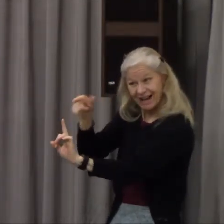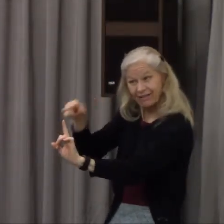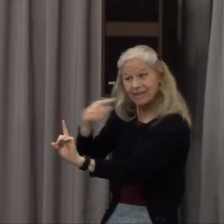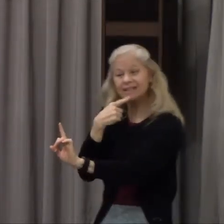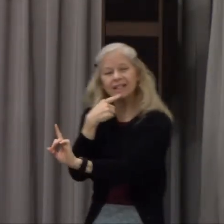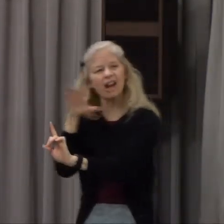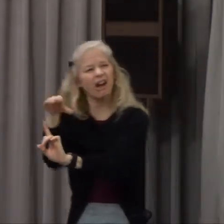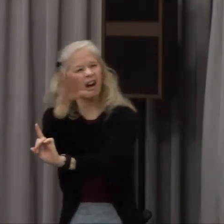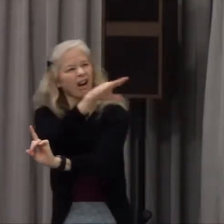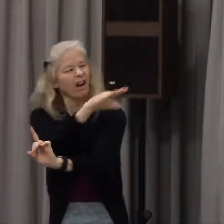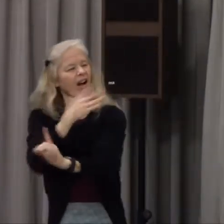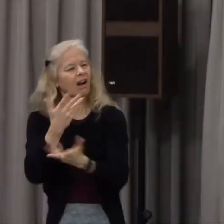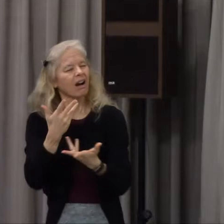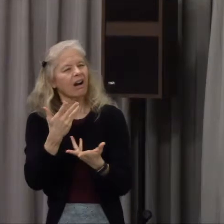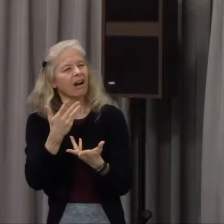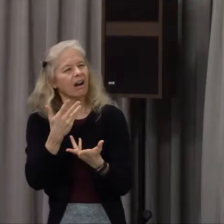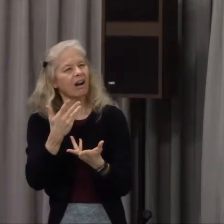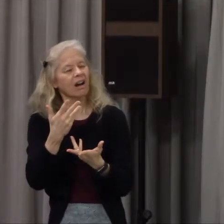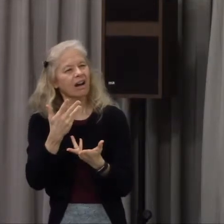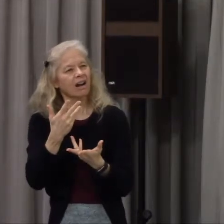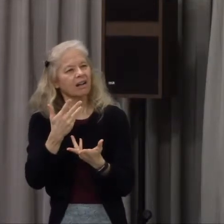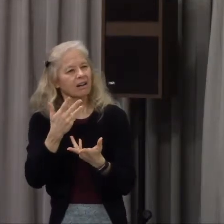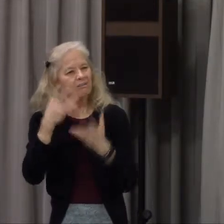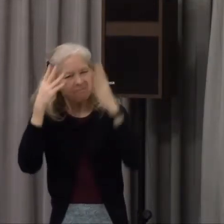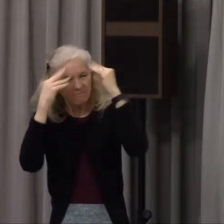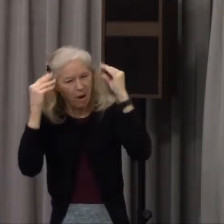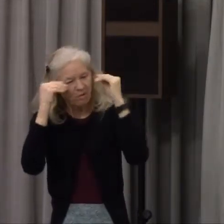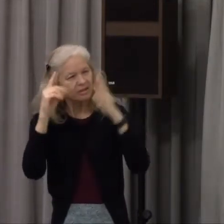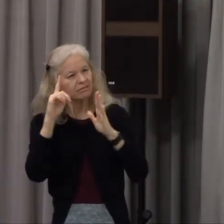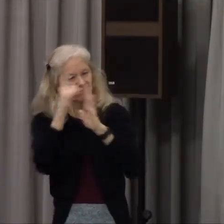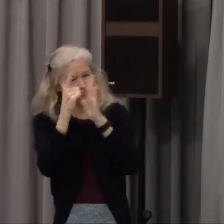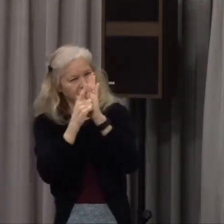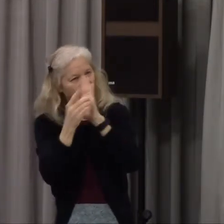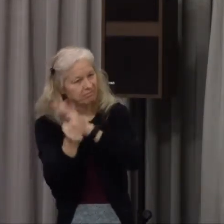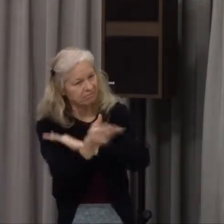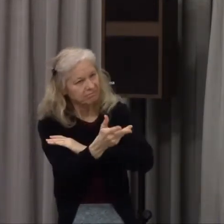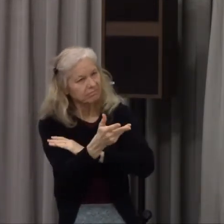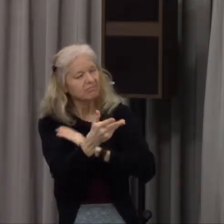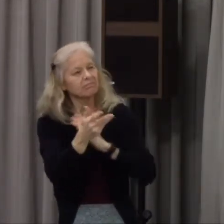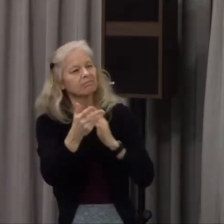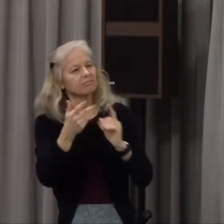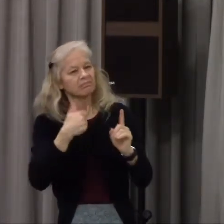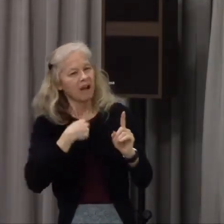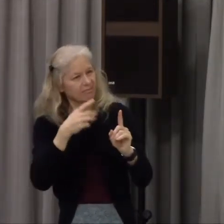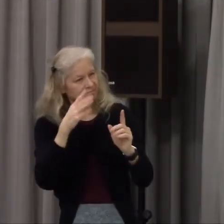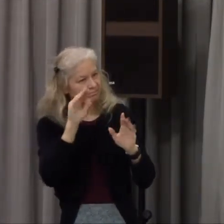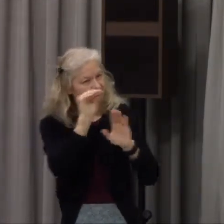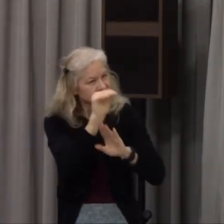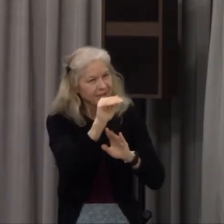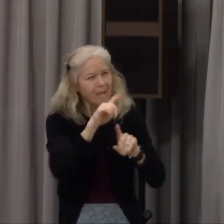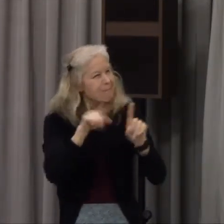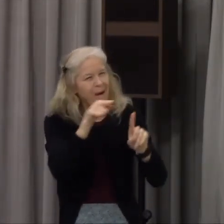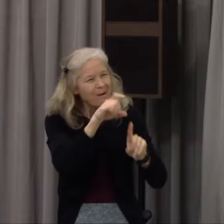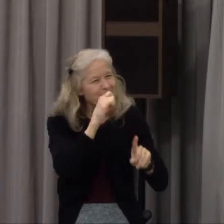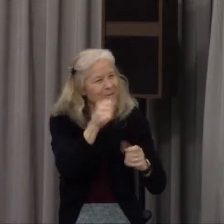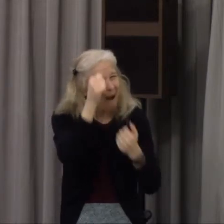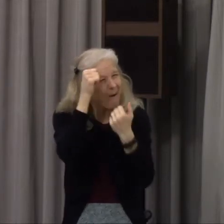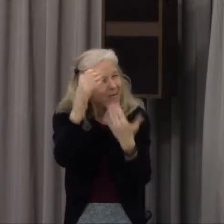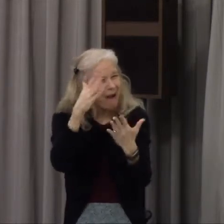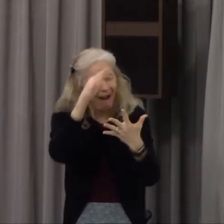preaching anything Jesus hadn't already preached to him. He just preached it again. And you know what they did? They hardened their heart again, didn't they?